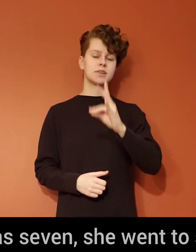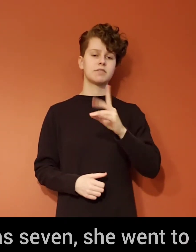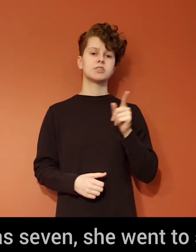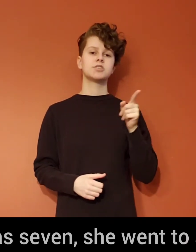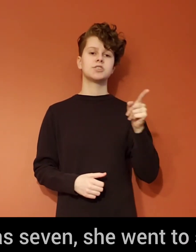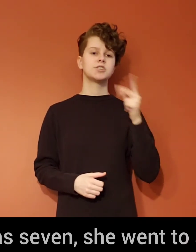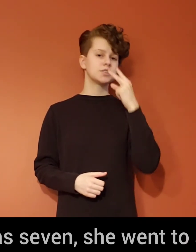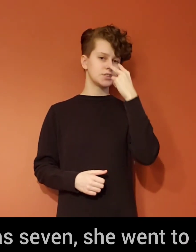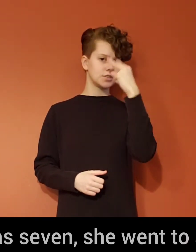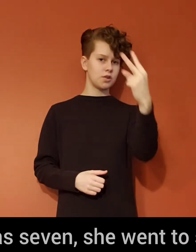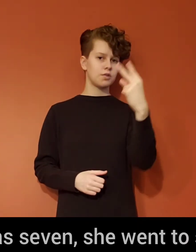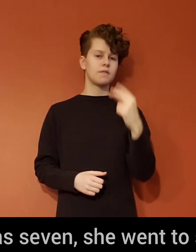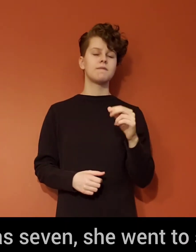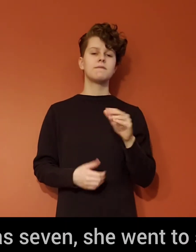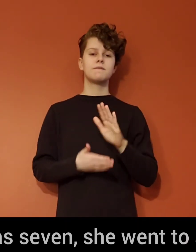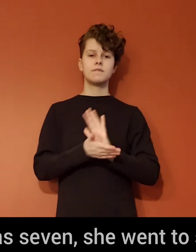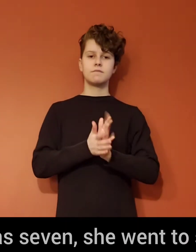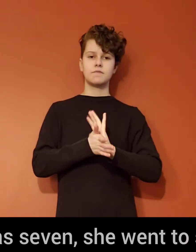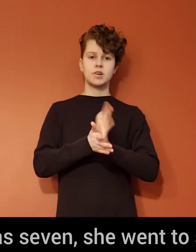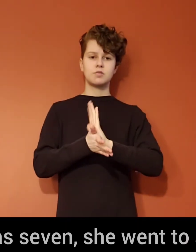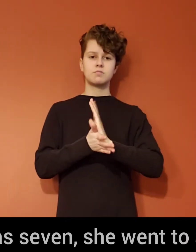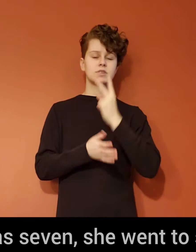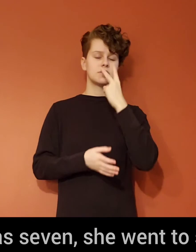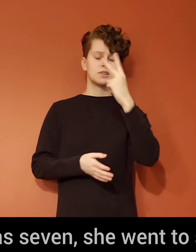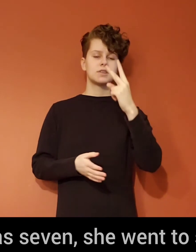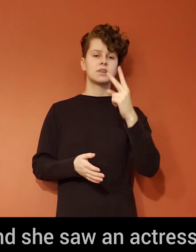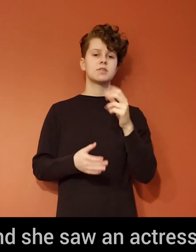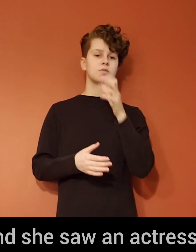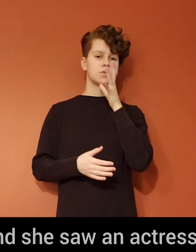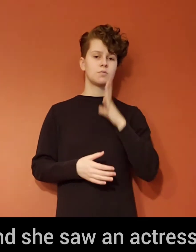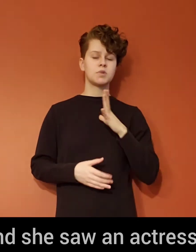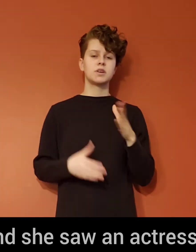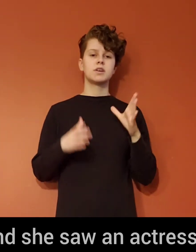When she was seven, she went to see a movie, and she saw an actress.